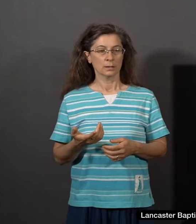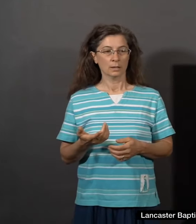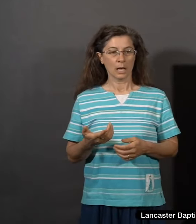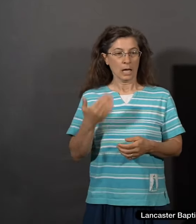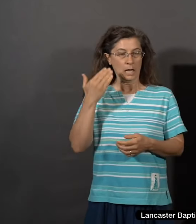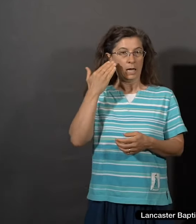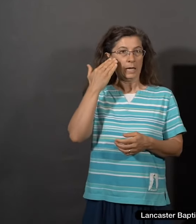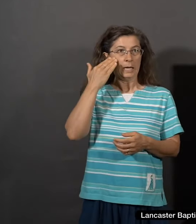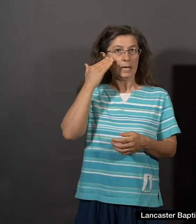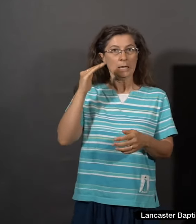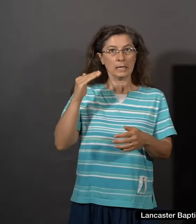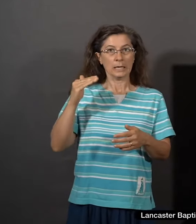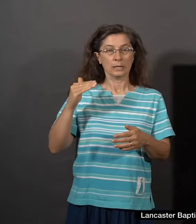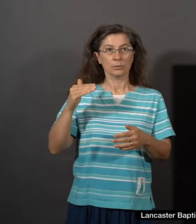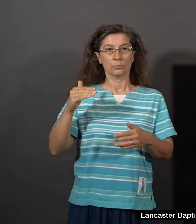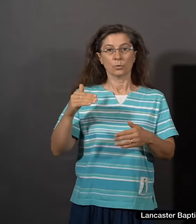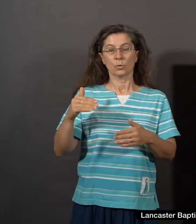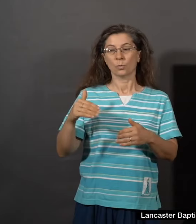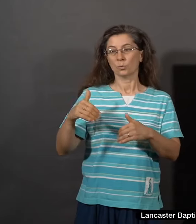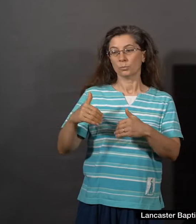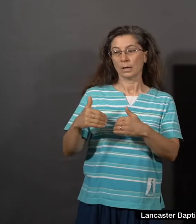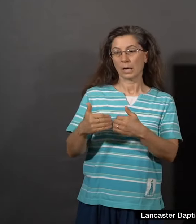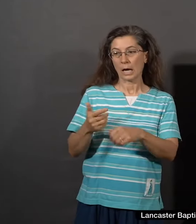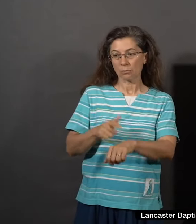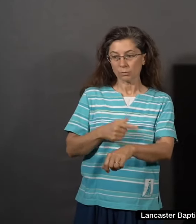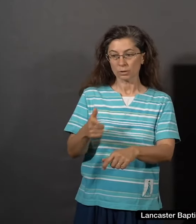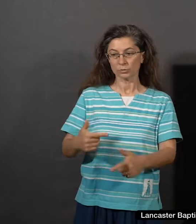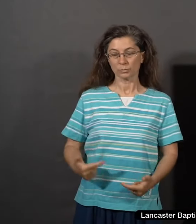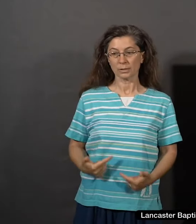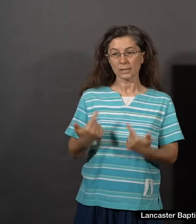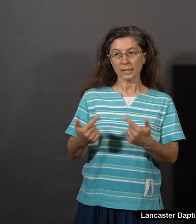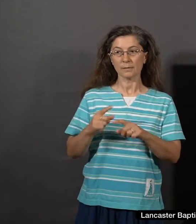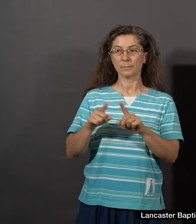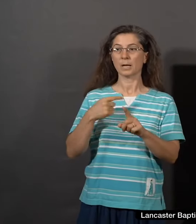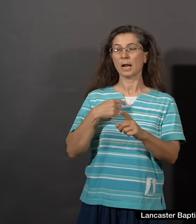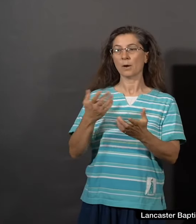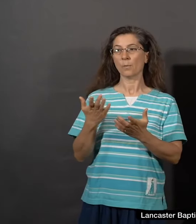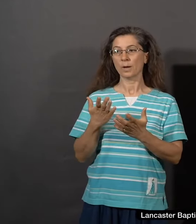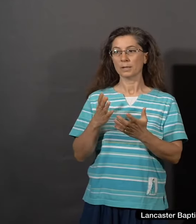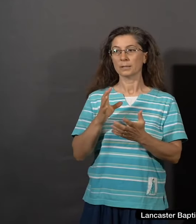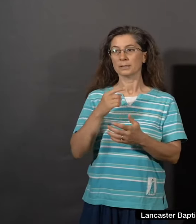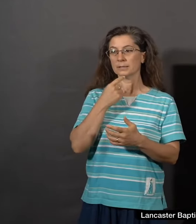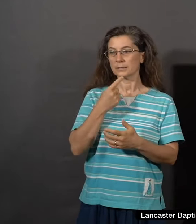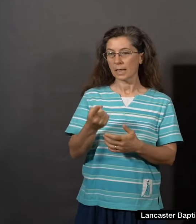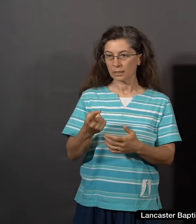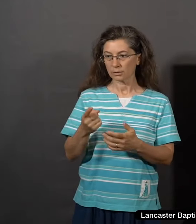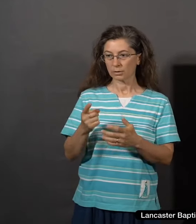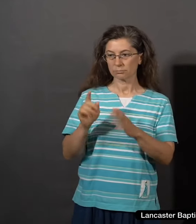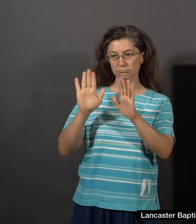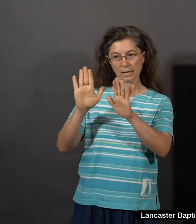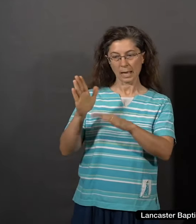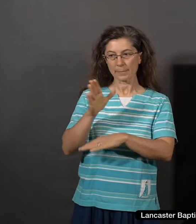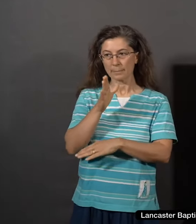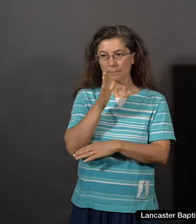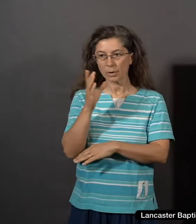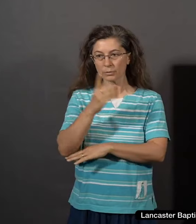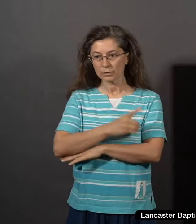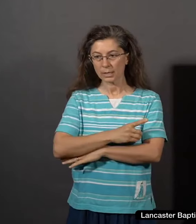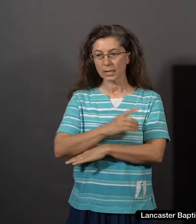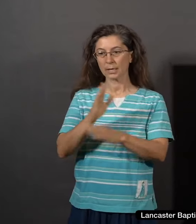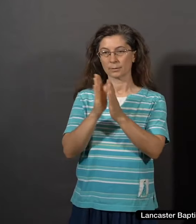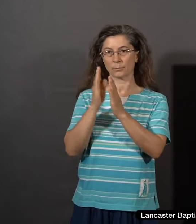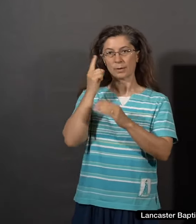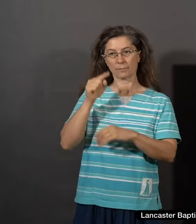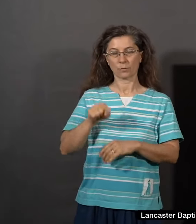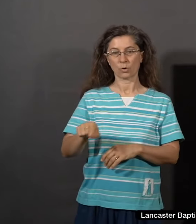have her with me for another mother's day and i wanted to tell her i loved her and uh that uh you know we certainly are praying for